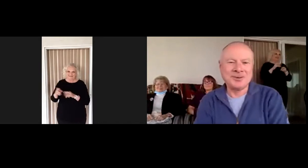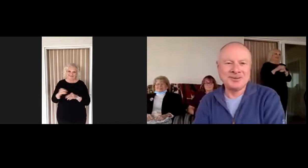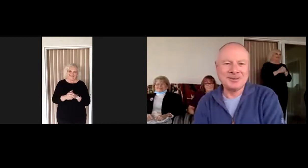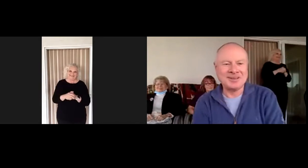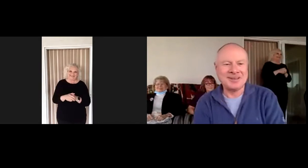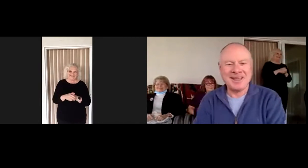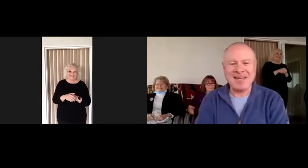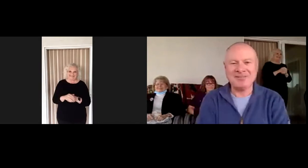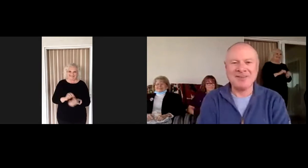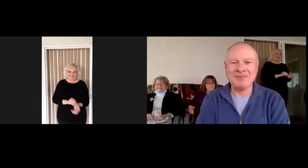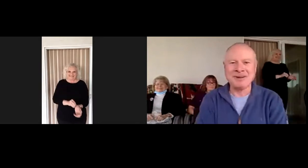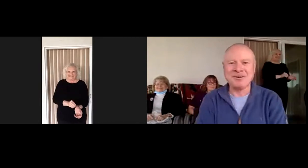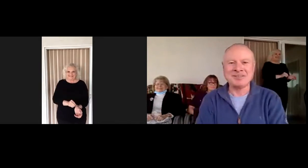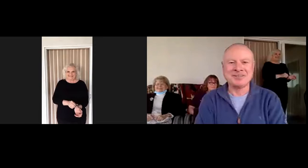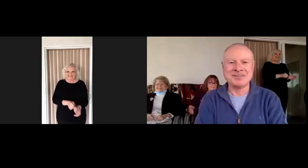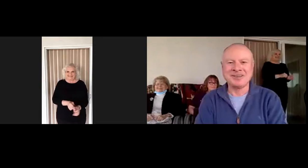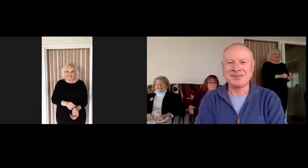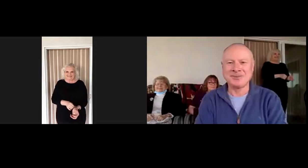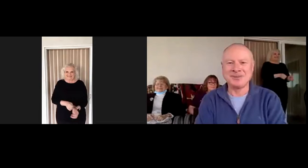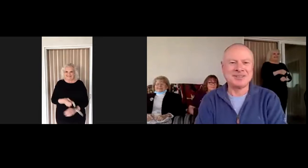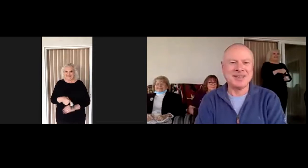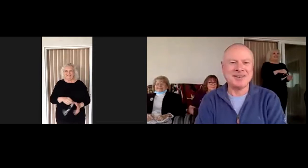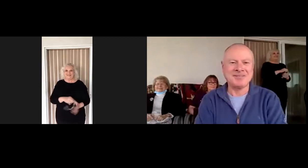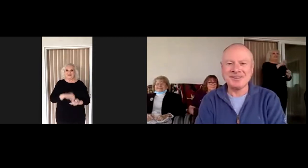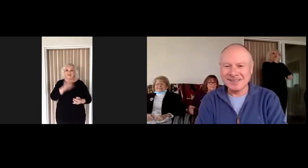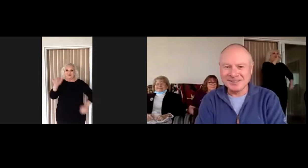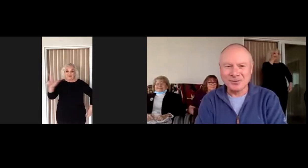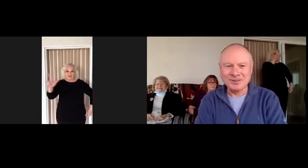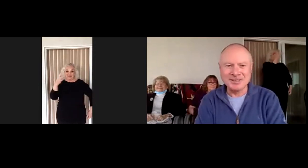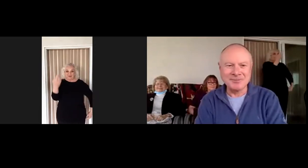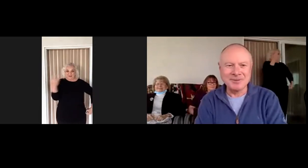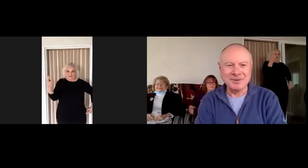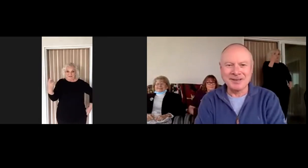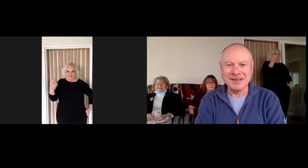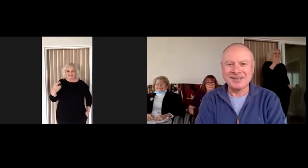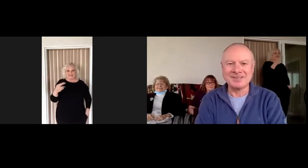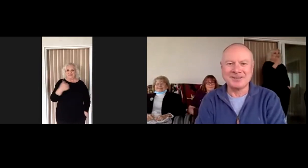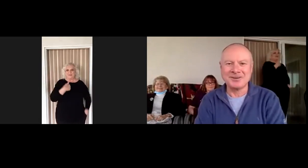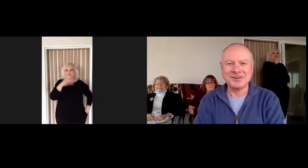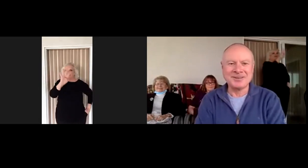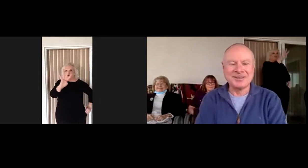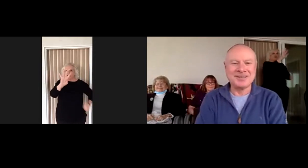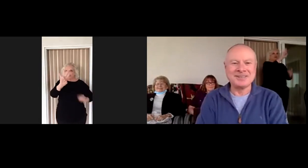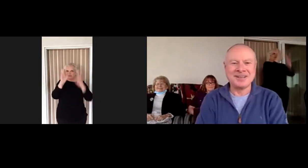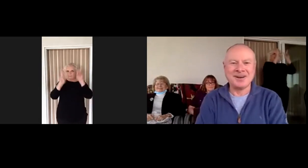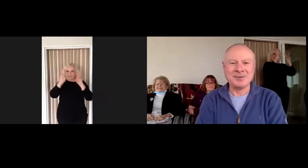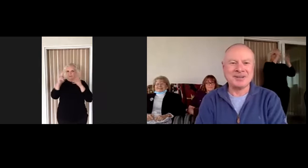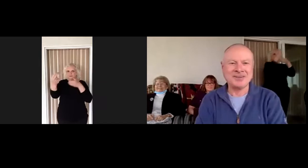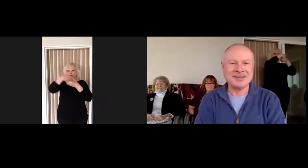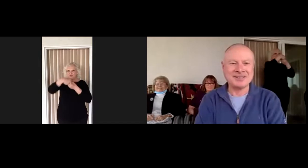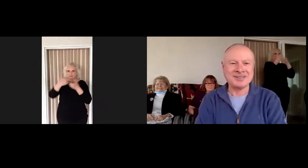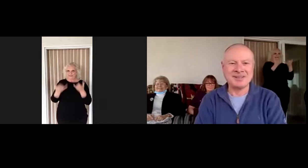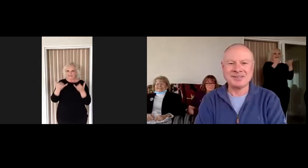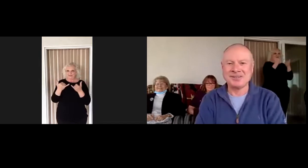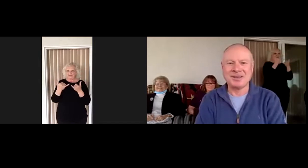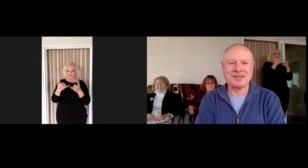So if everybody crosses their fingers, we should have, I see 47 people connected. So that's like almost 100.